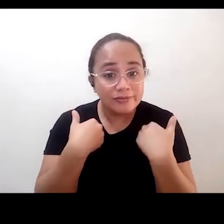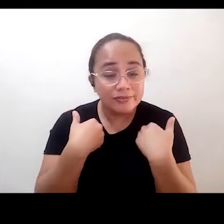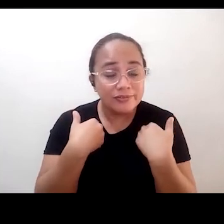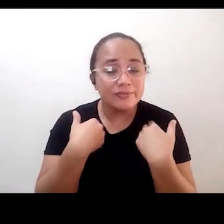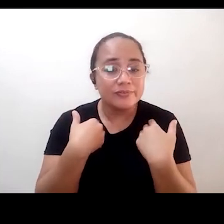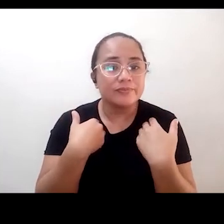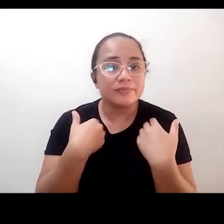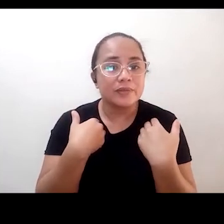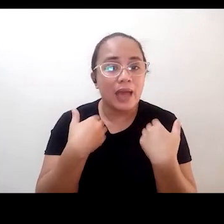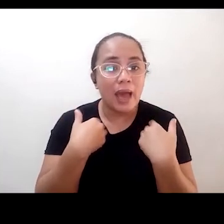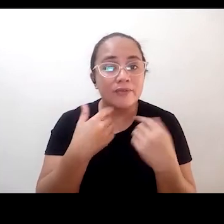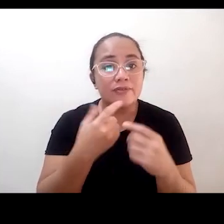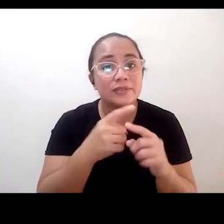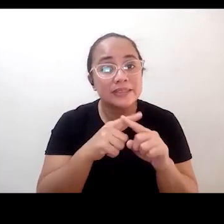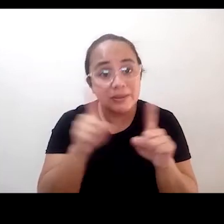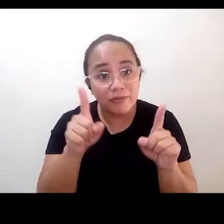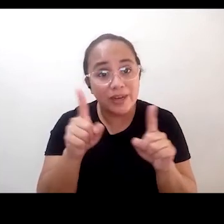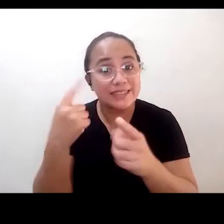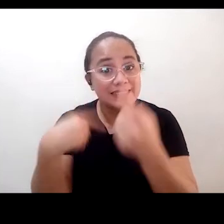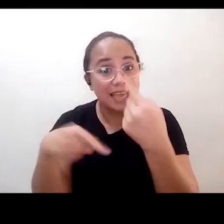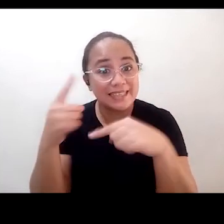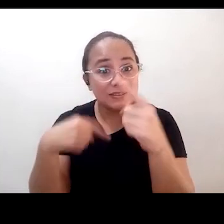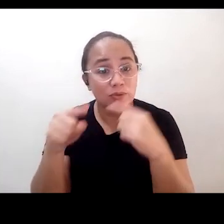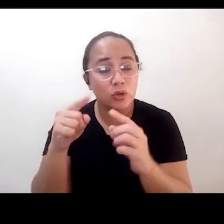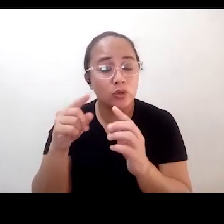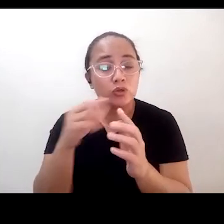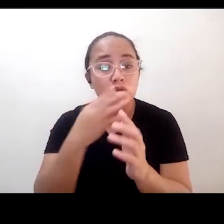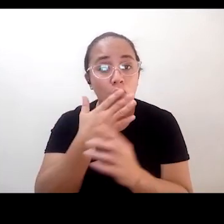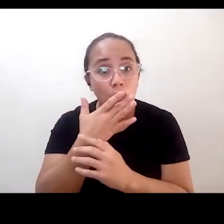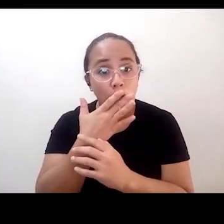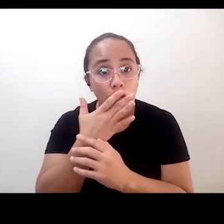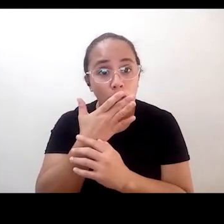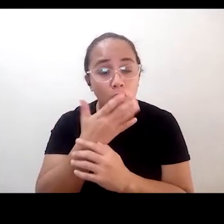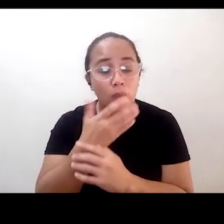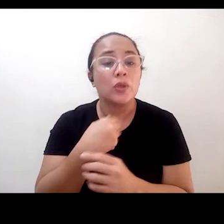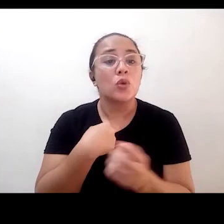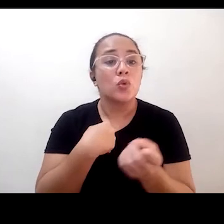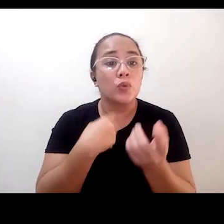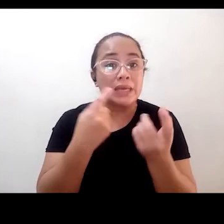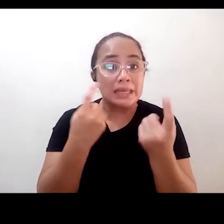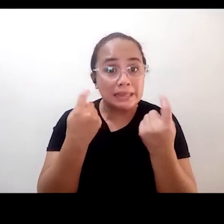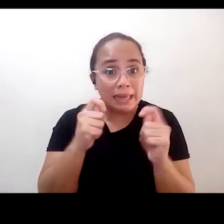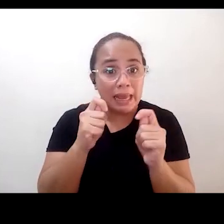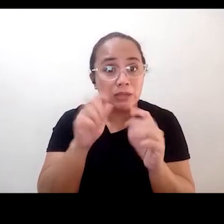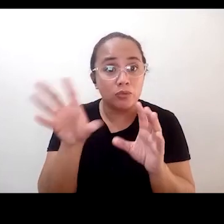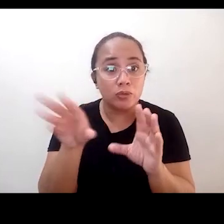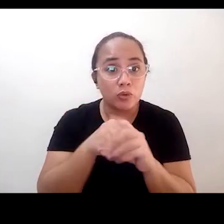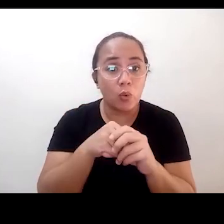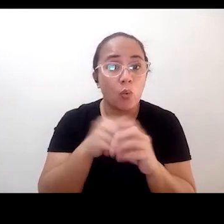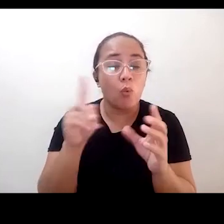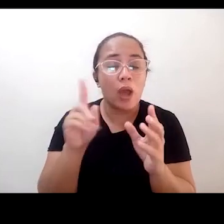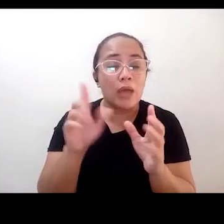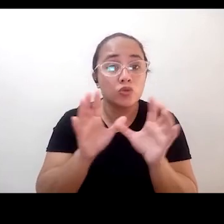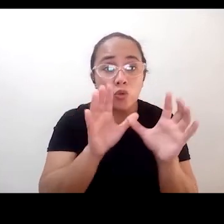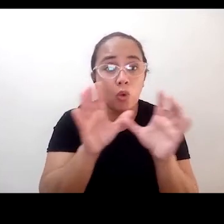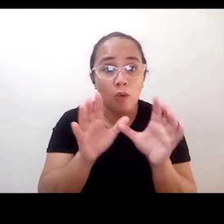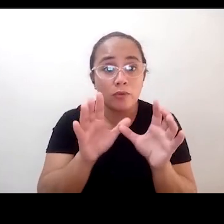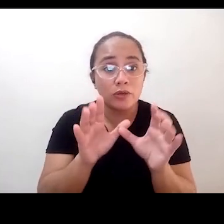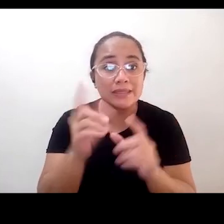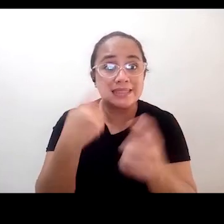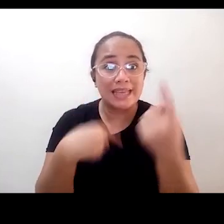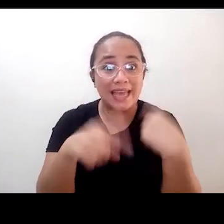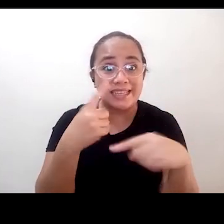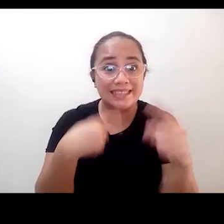different signs for colors. We've tried to include what we think are the most common sign,